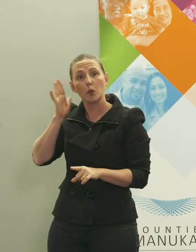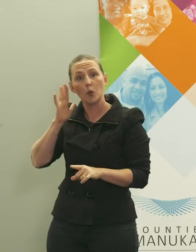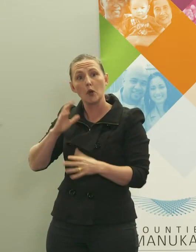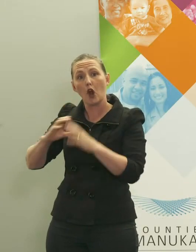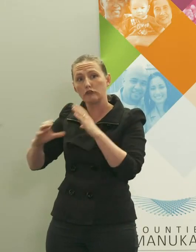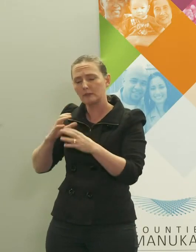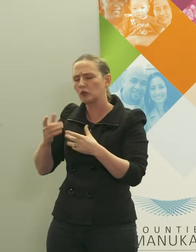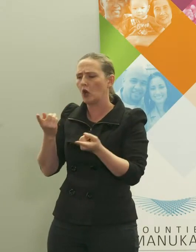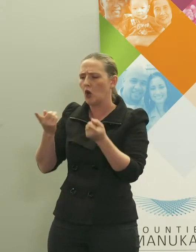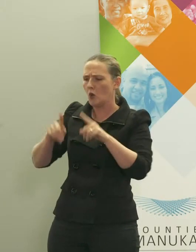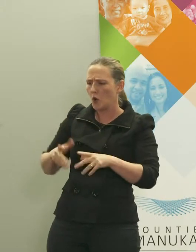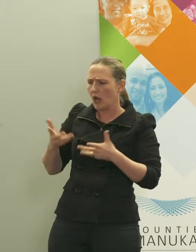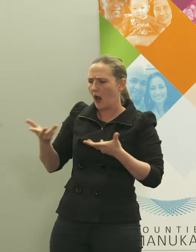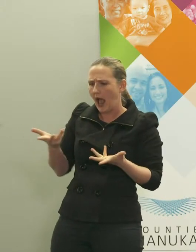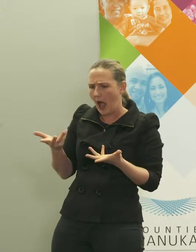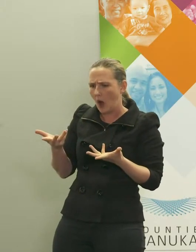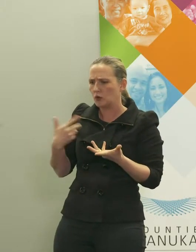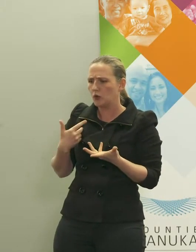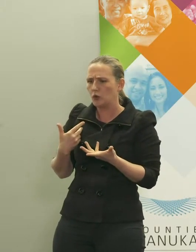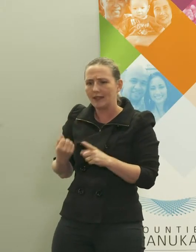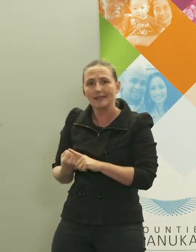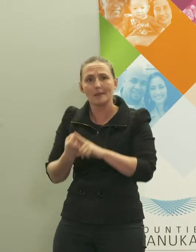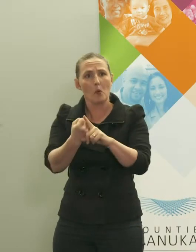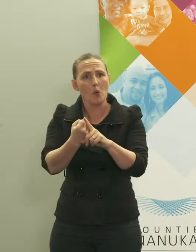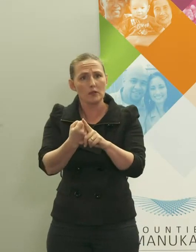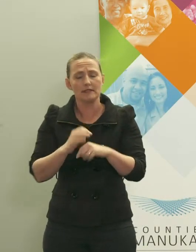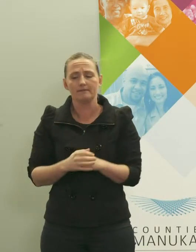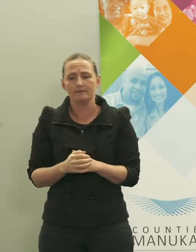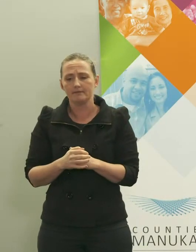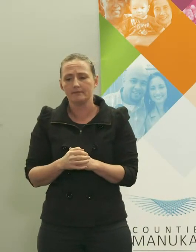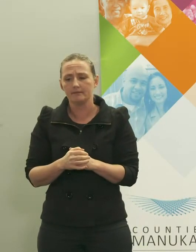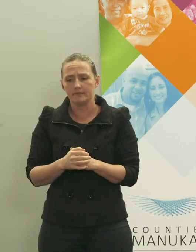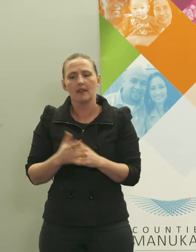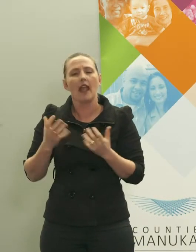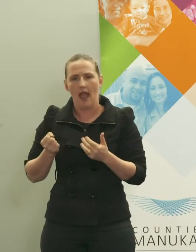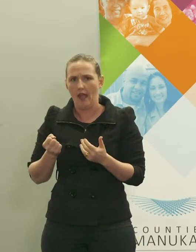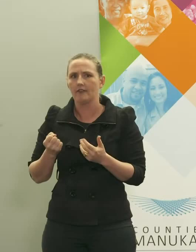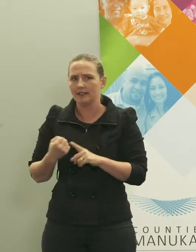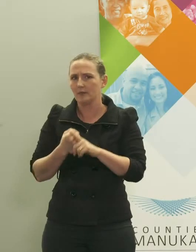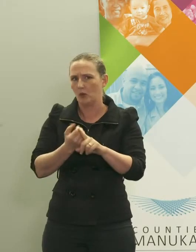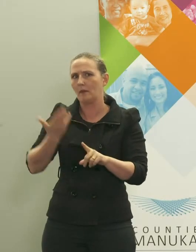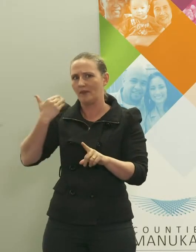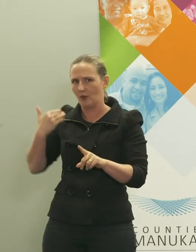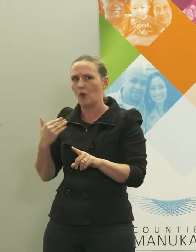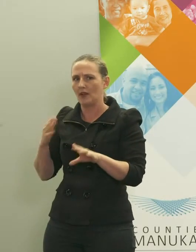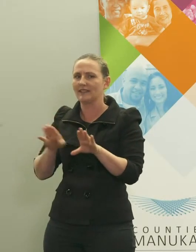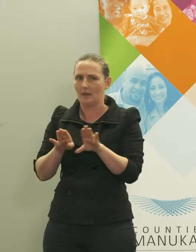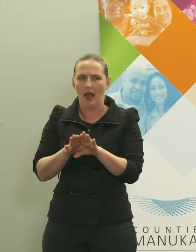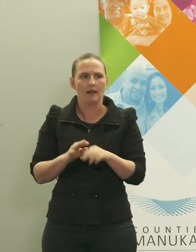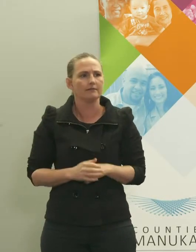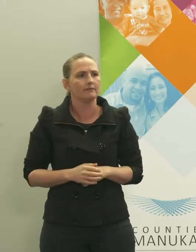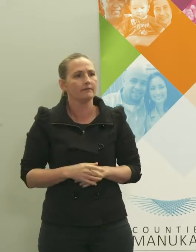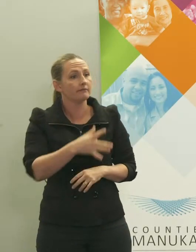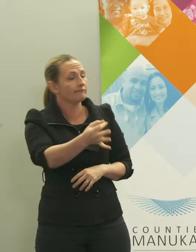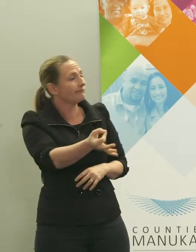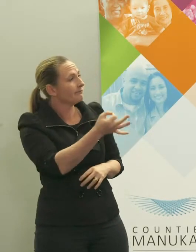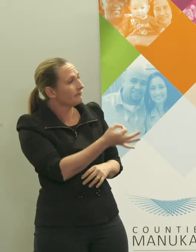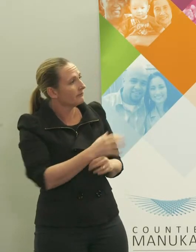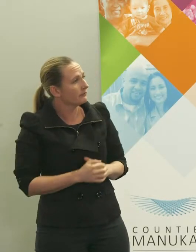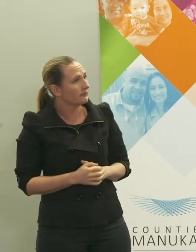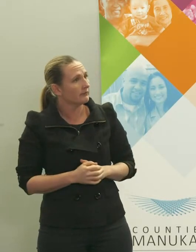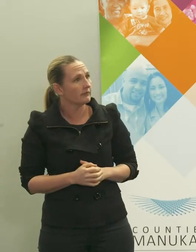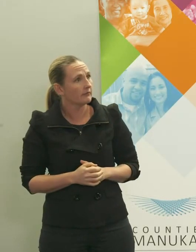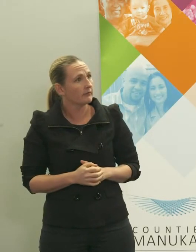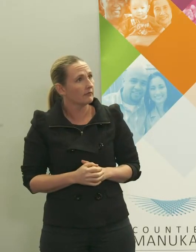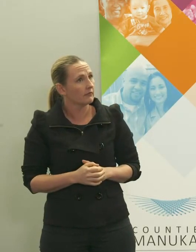ministry around how they might be able to support that. They have supported that kind of approach in the past. When you say you're looking at it, do you mean that the